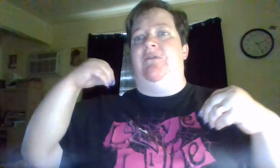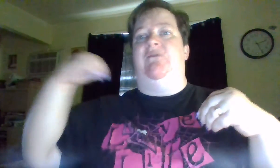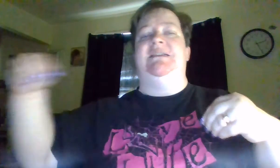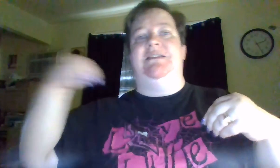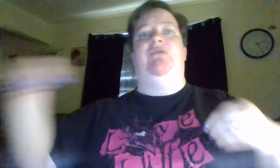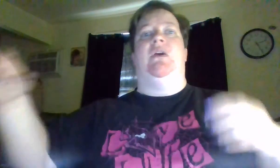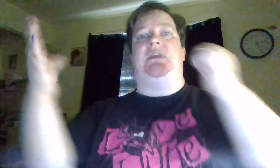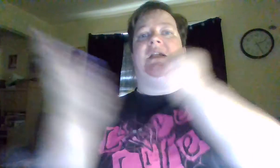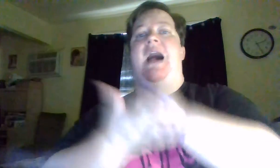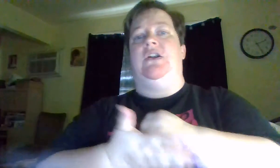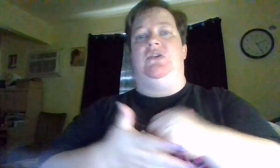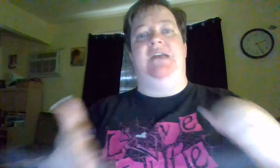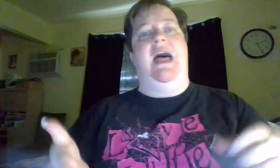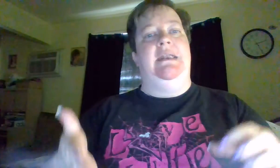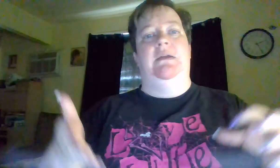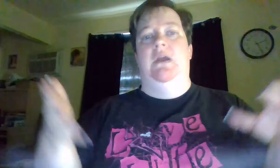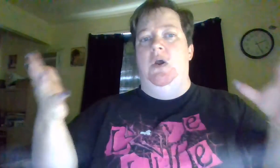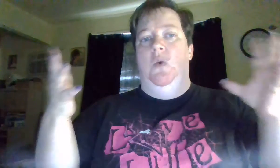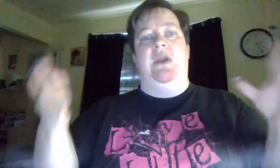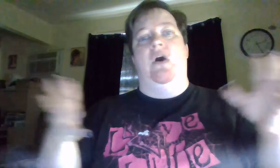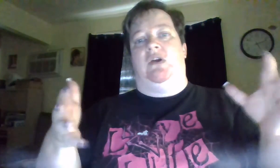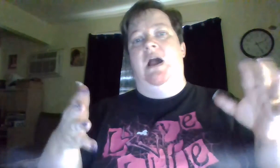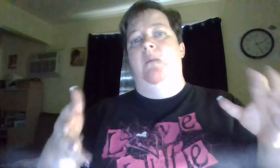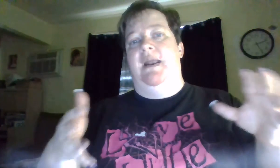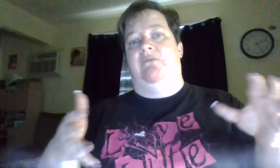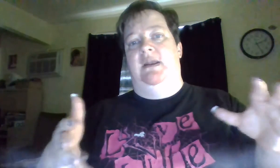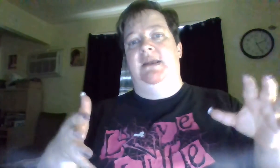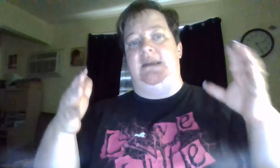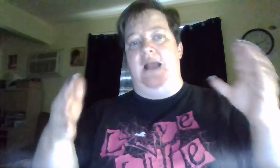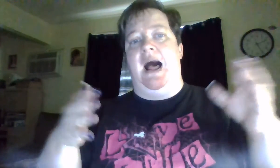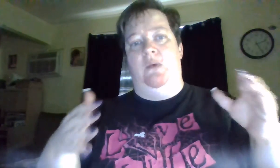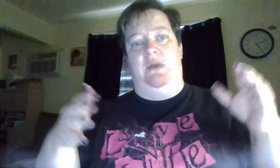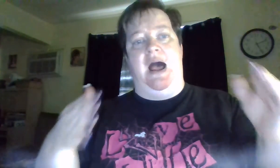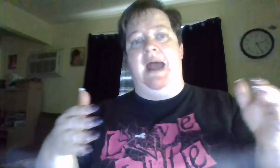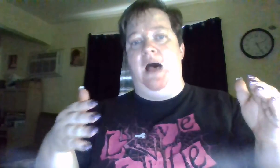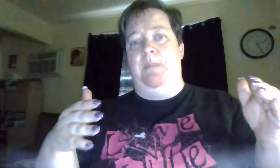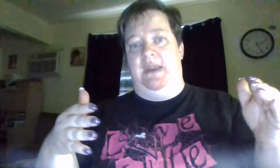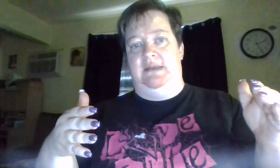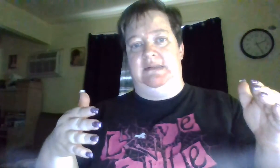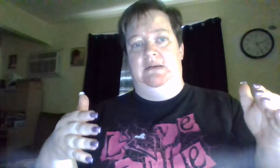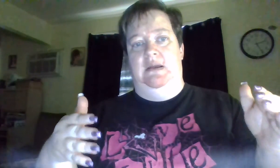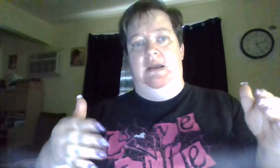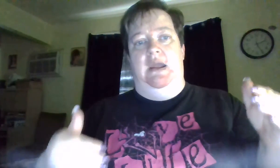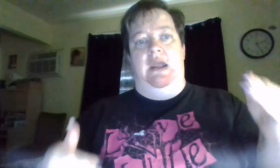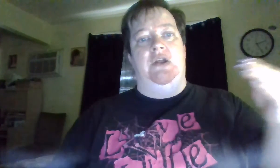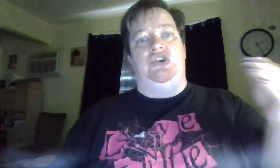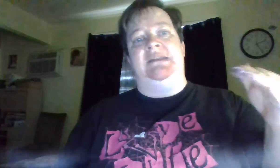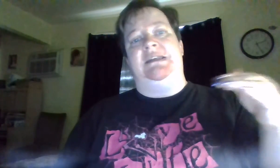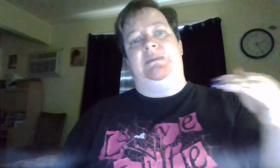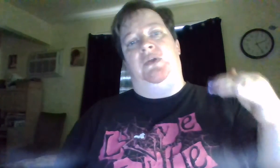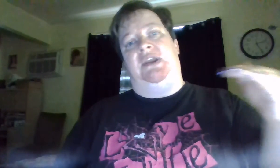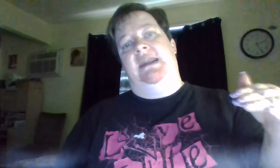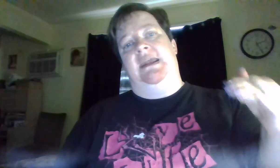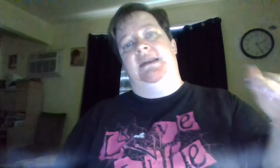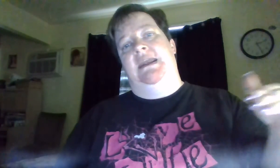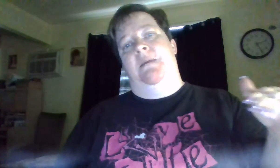face the fear with God at our side, we overcome whatever it is with God helping us. You know, just as both Gideon and